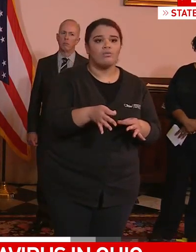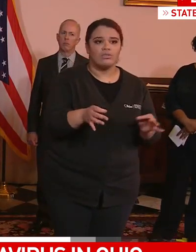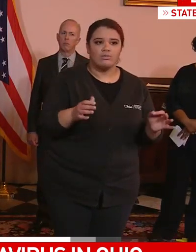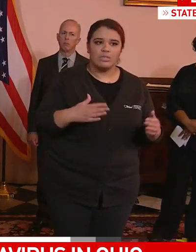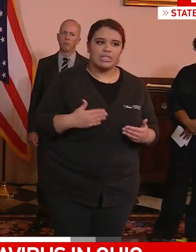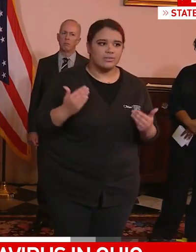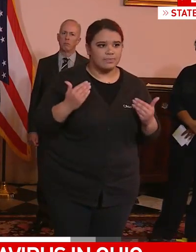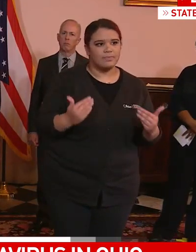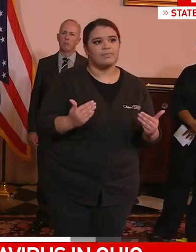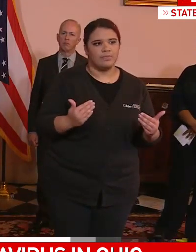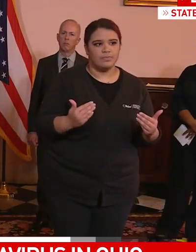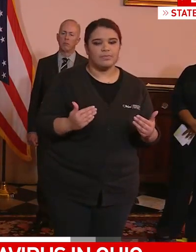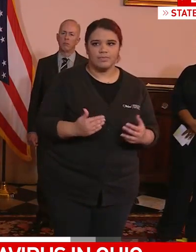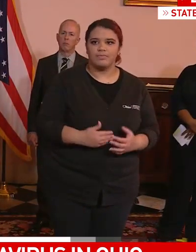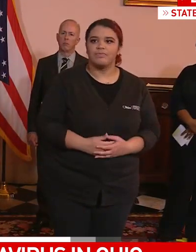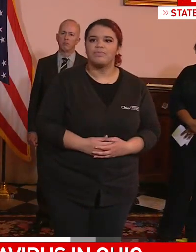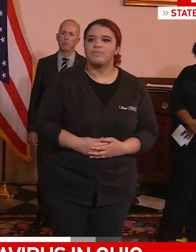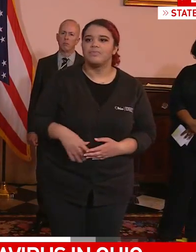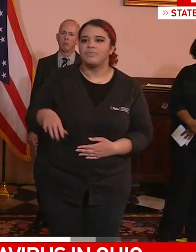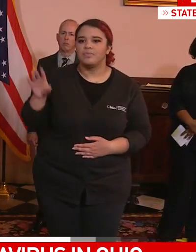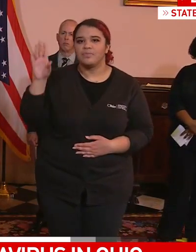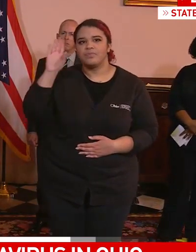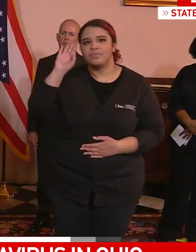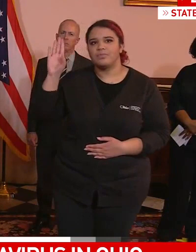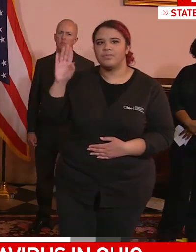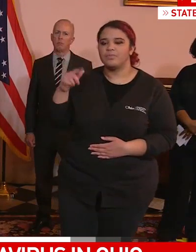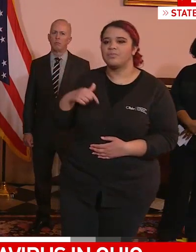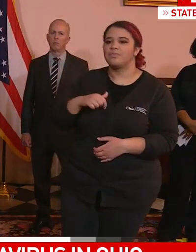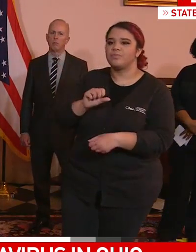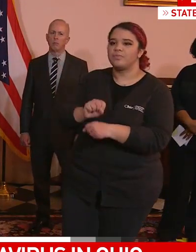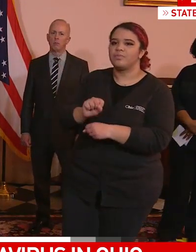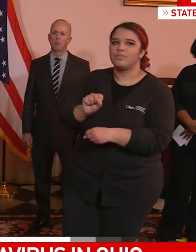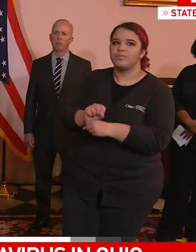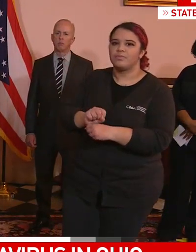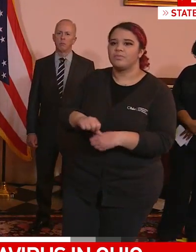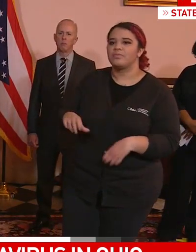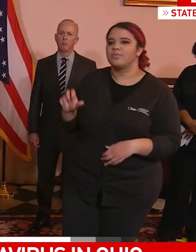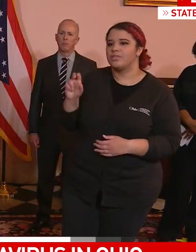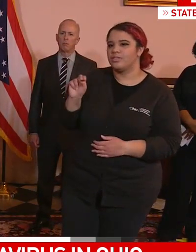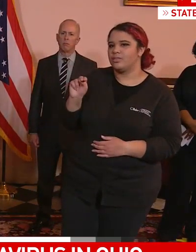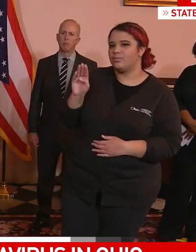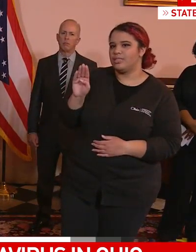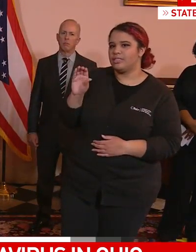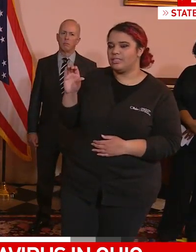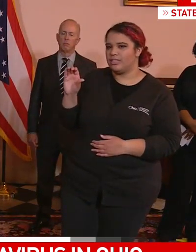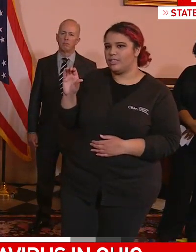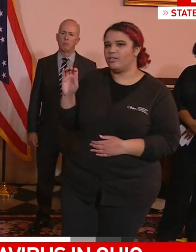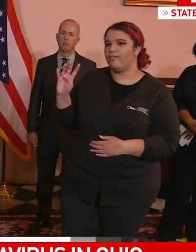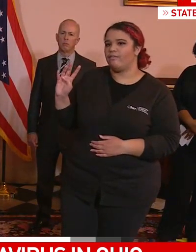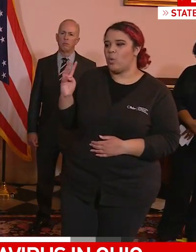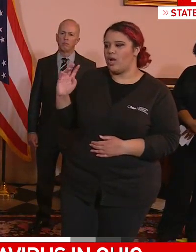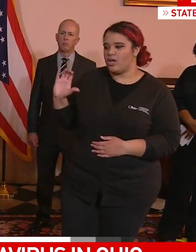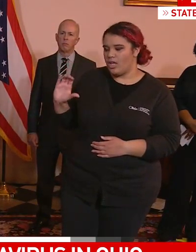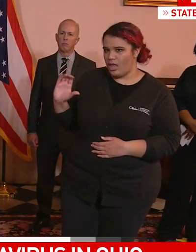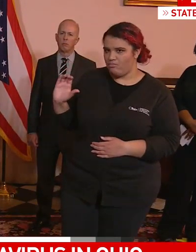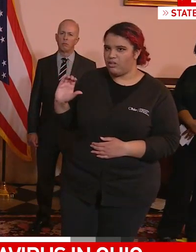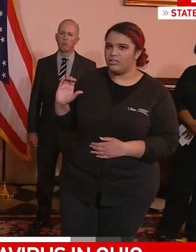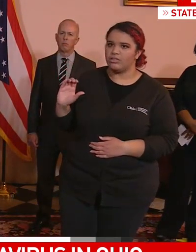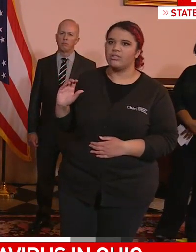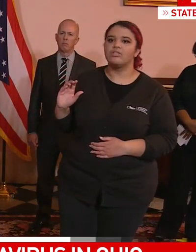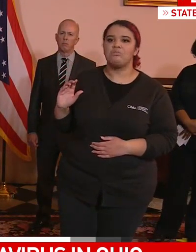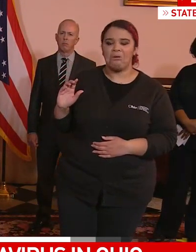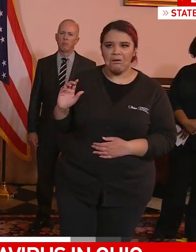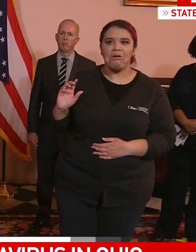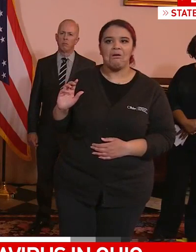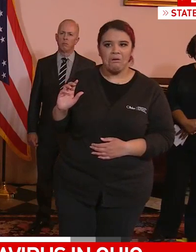that. All right, Governor Mark Taylor, NBC4 Columbus. We've heard a little bit of optimism from the administration here as far as we will